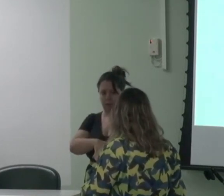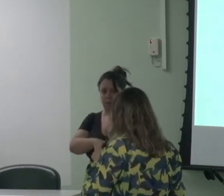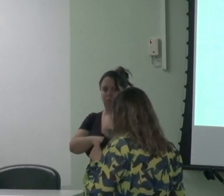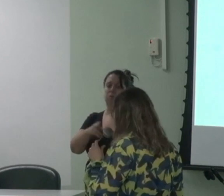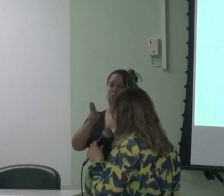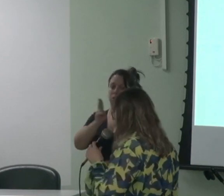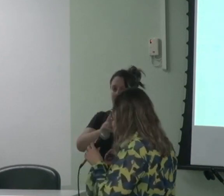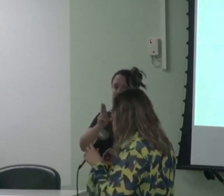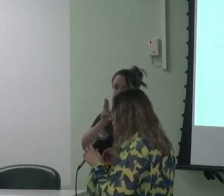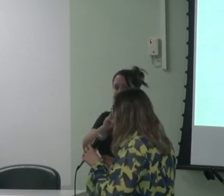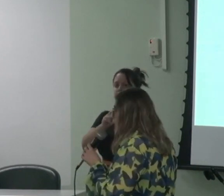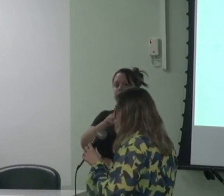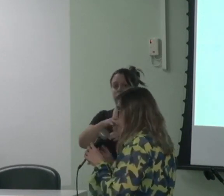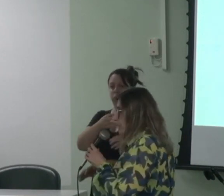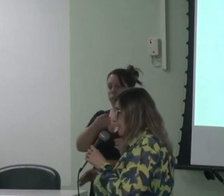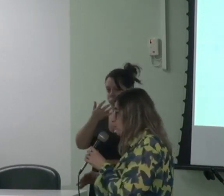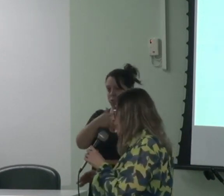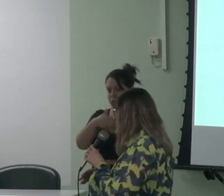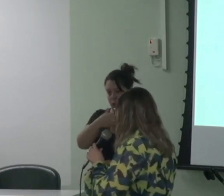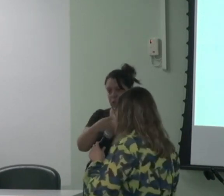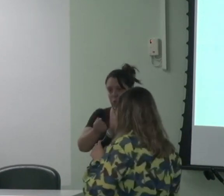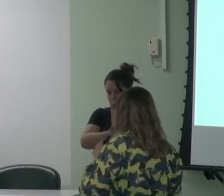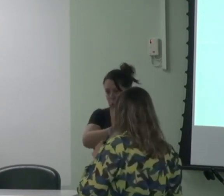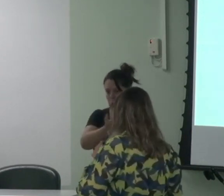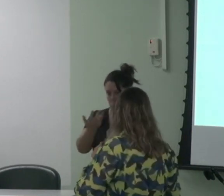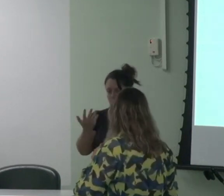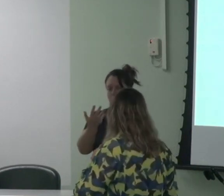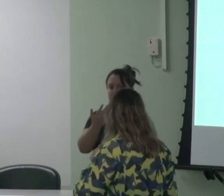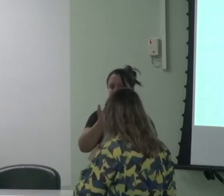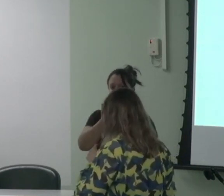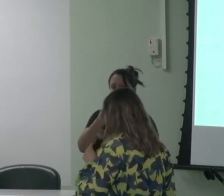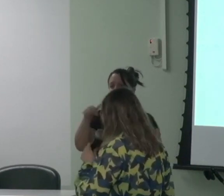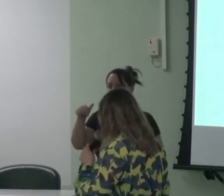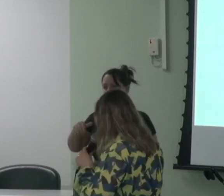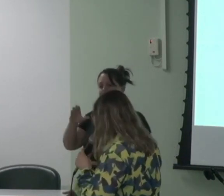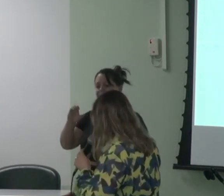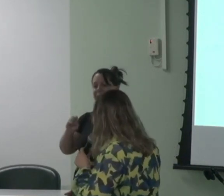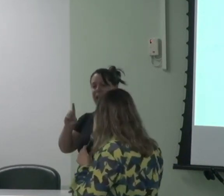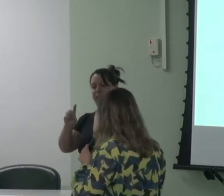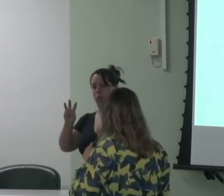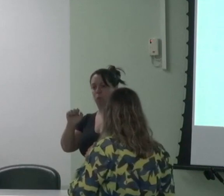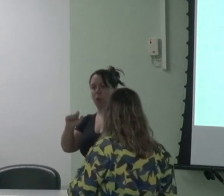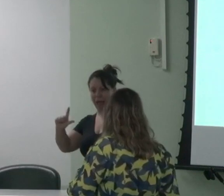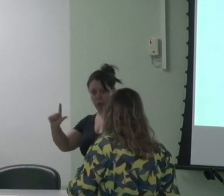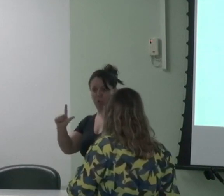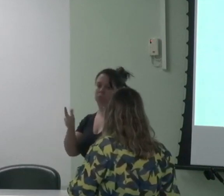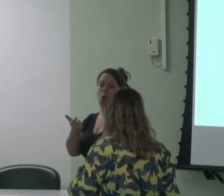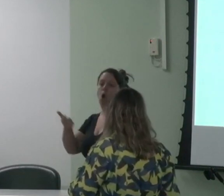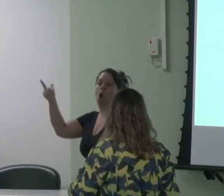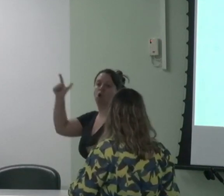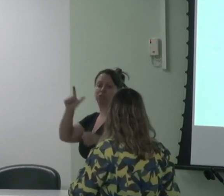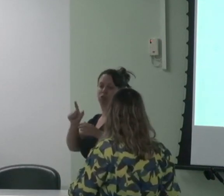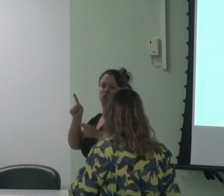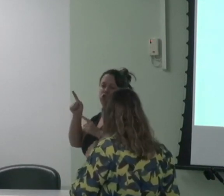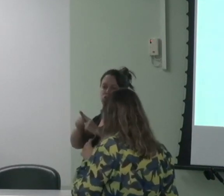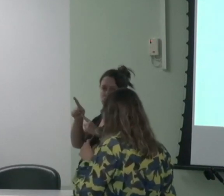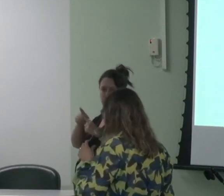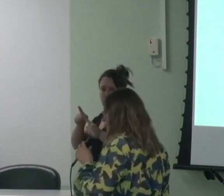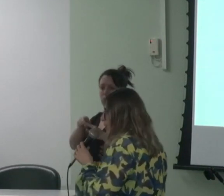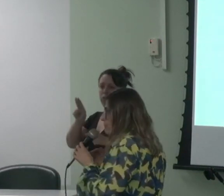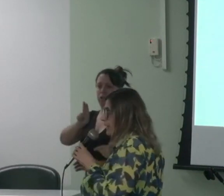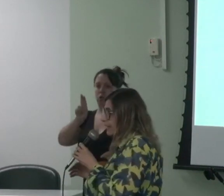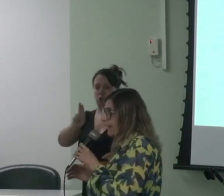languages and working well, and we are working here with Caduel from a very different family, using the